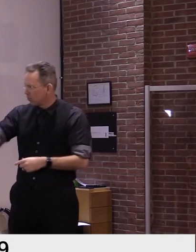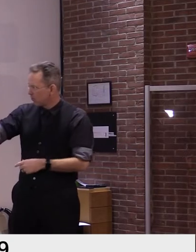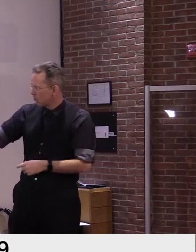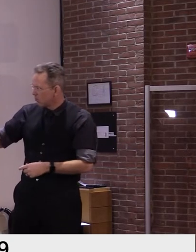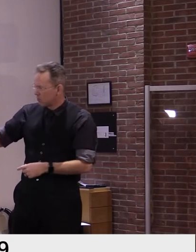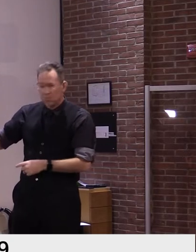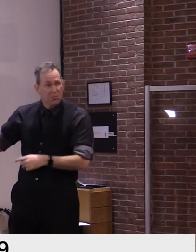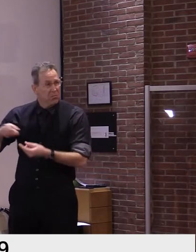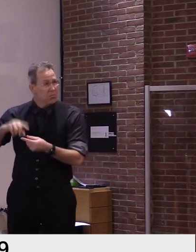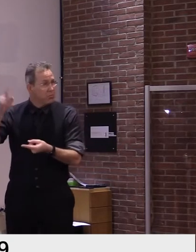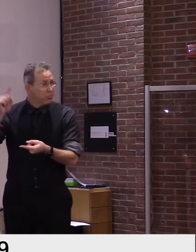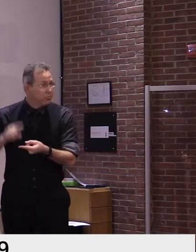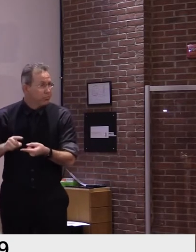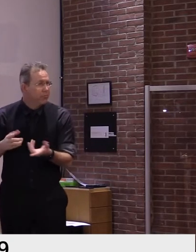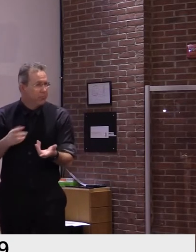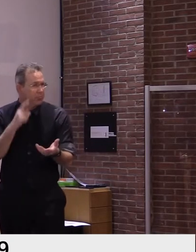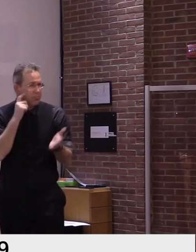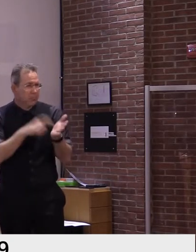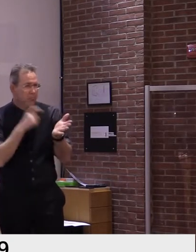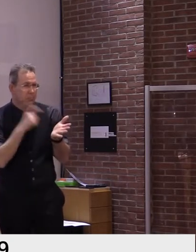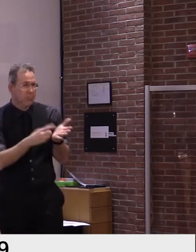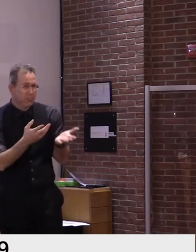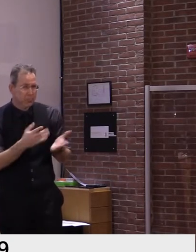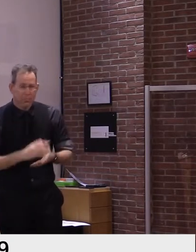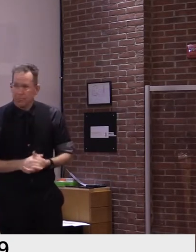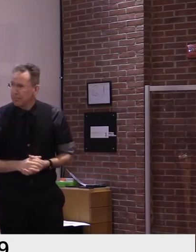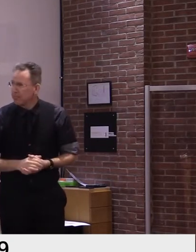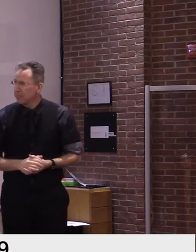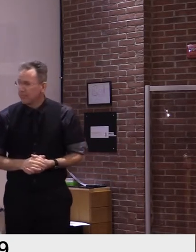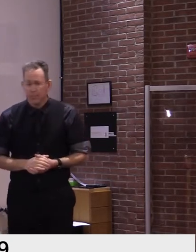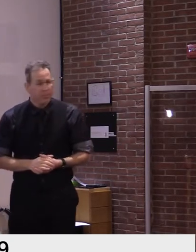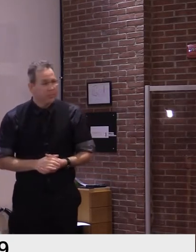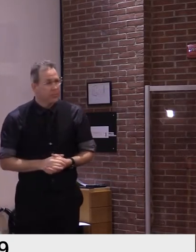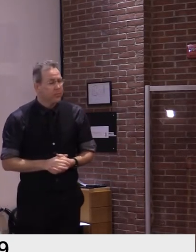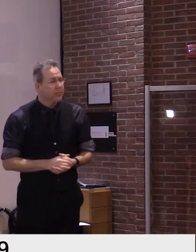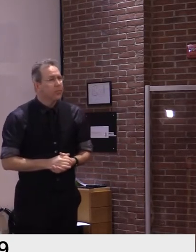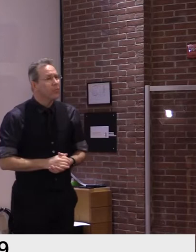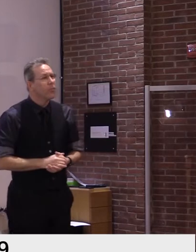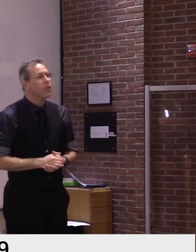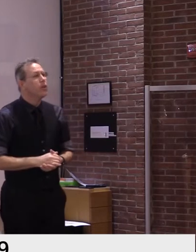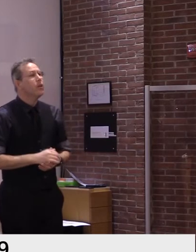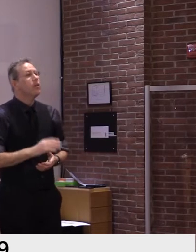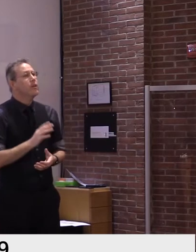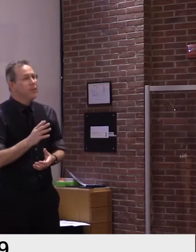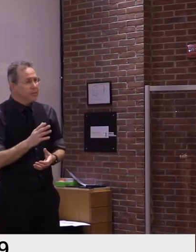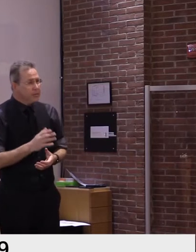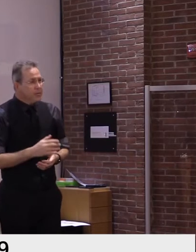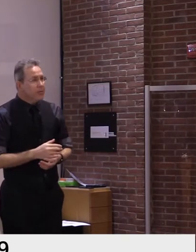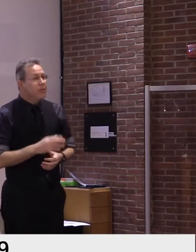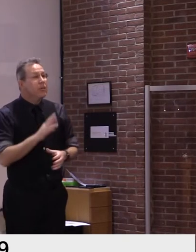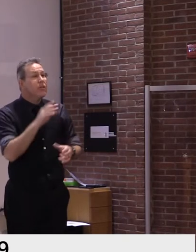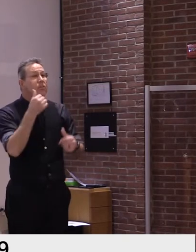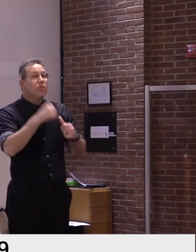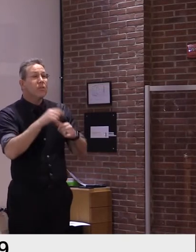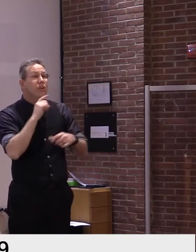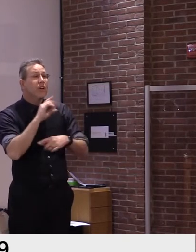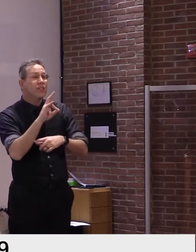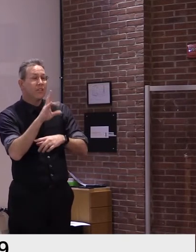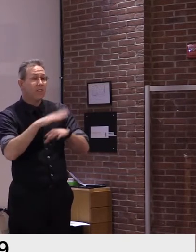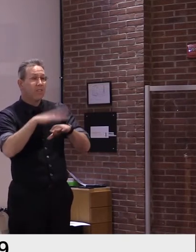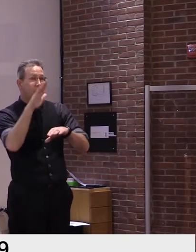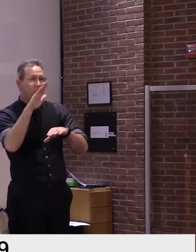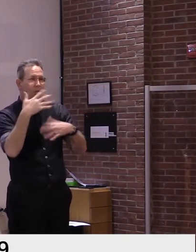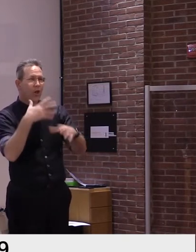decrease. We continue to see this population, who is now our most vaccinated population, continue to fall